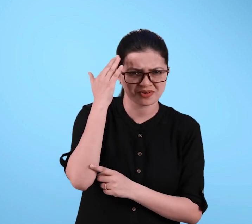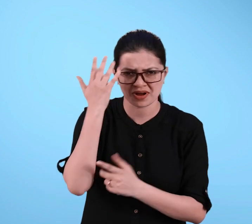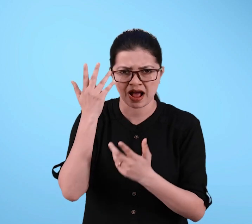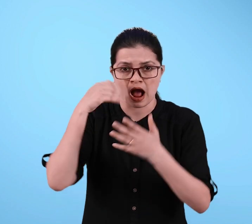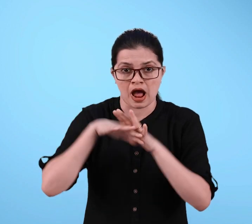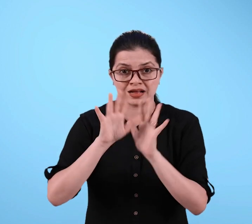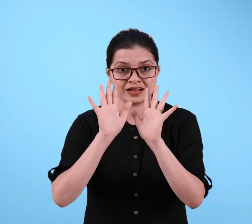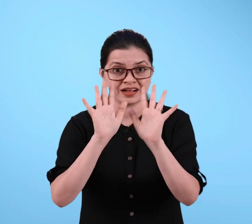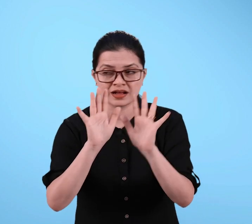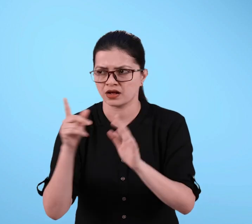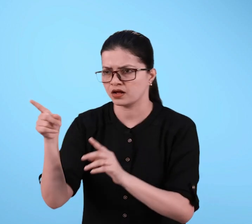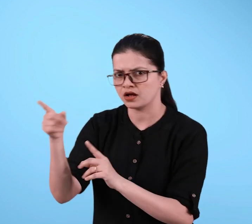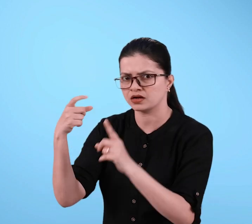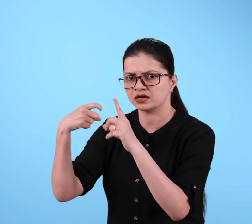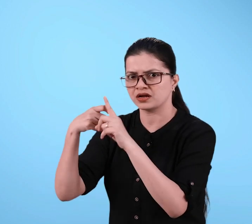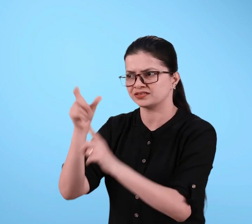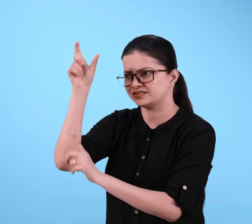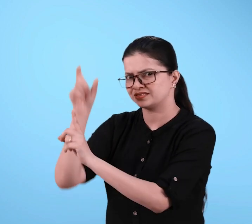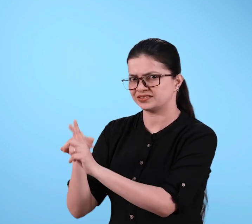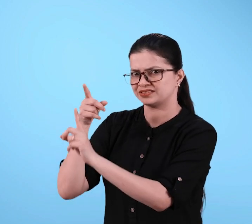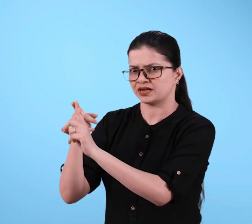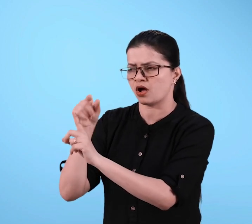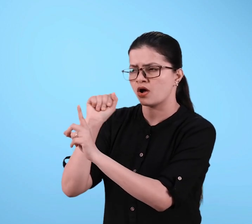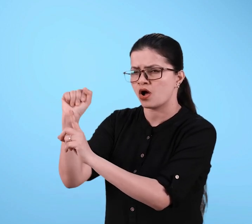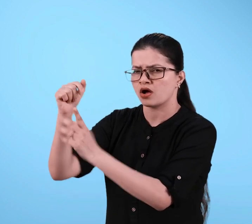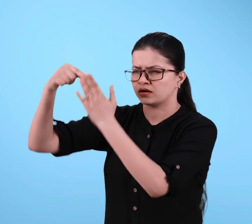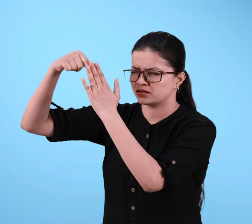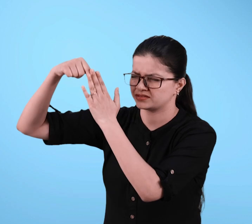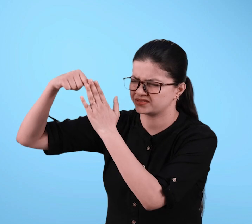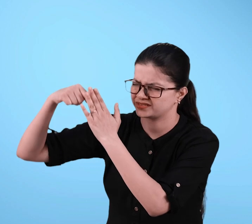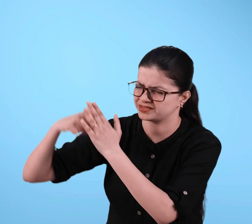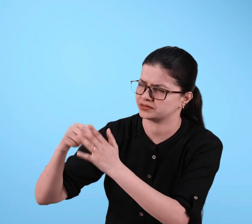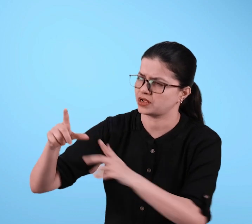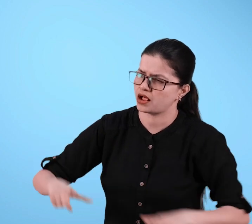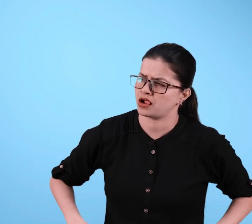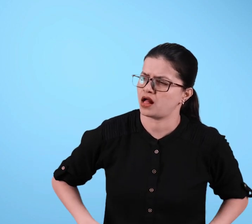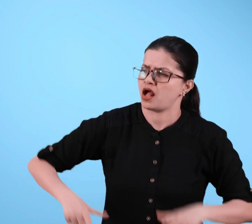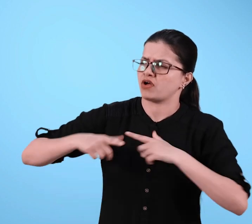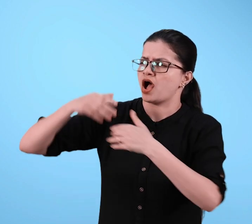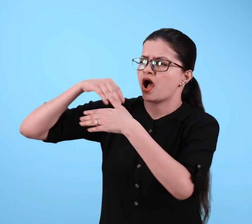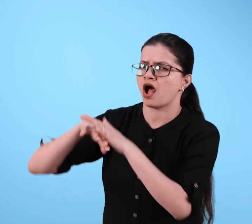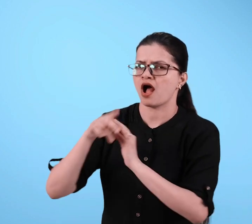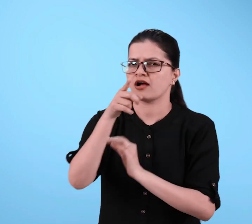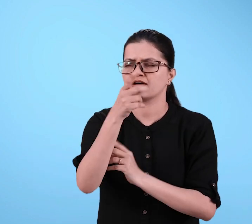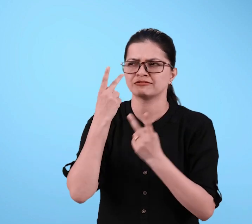to identify the yarns of a fabric under the supervision of your teacher or parents. Of a fabric. Stop.